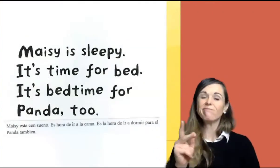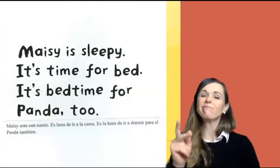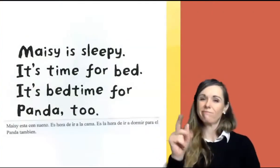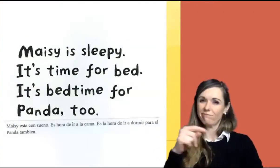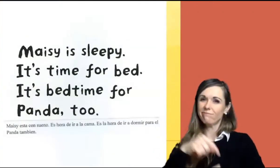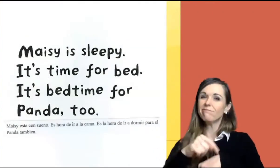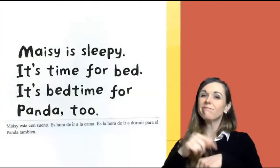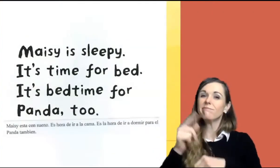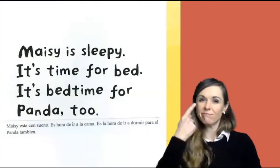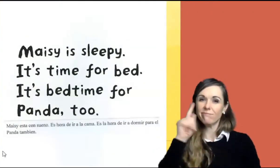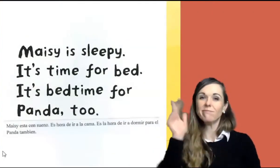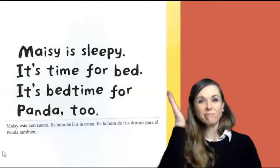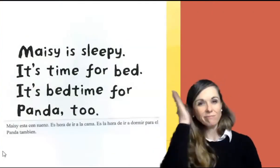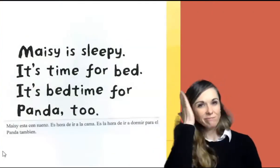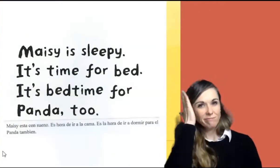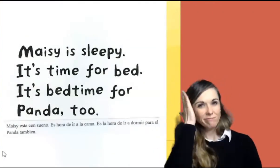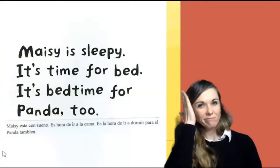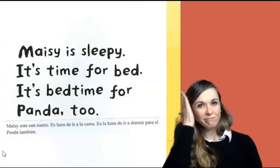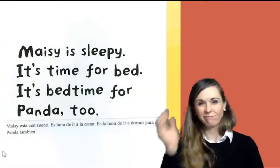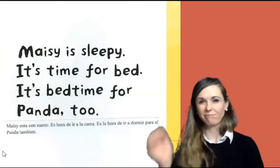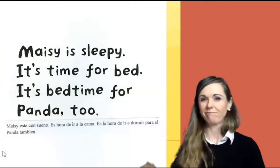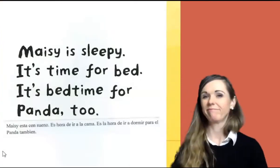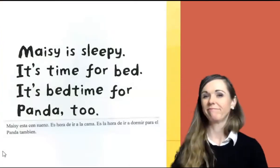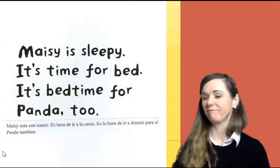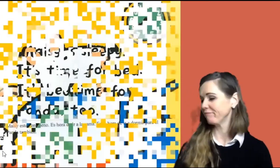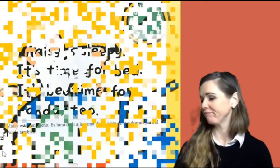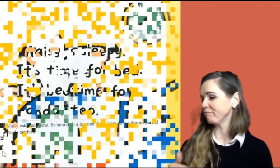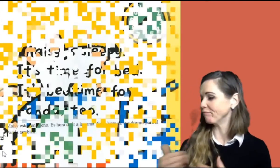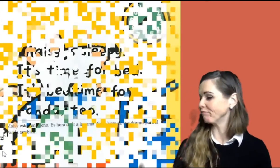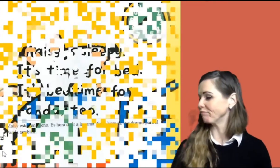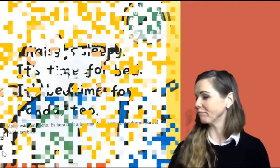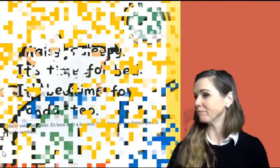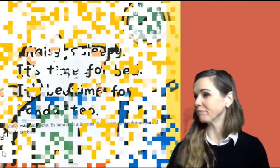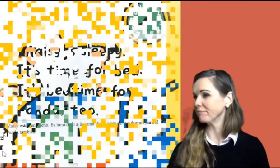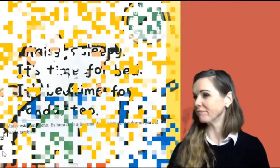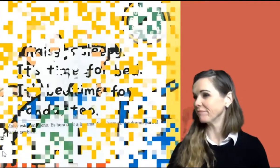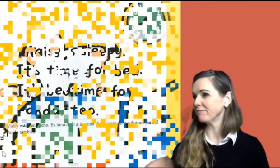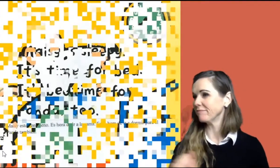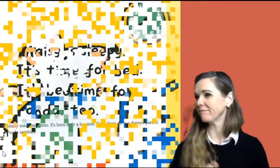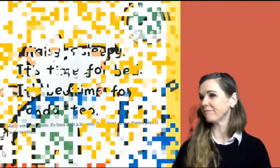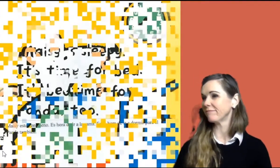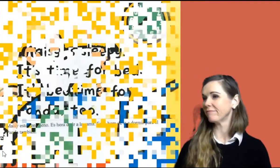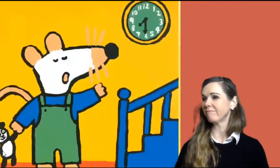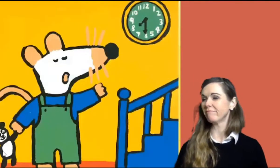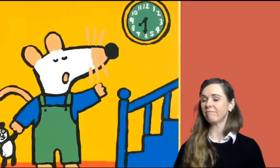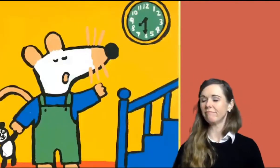sign. Panda and Maisy know that it is bedtime.